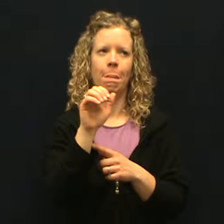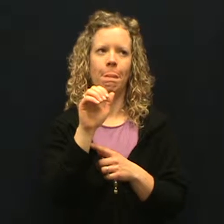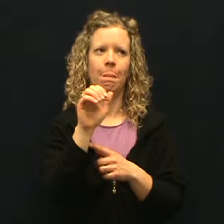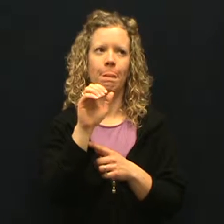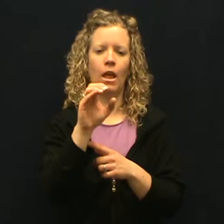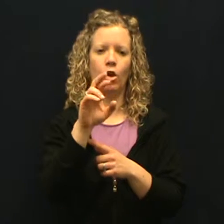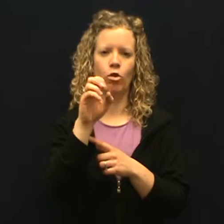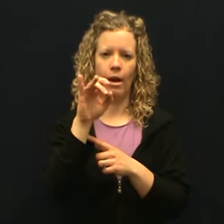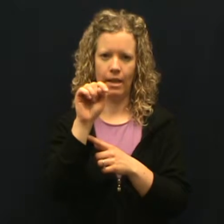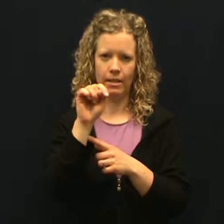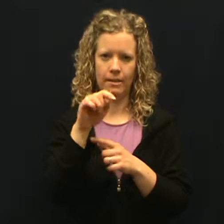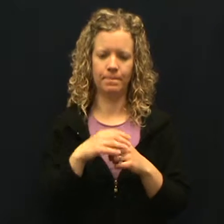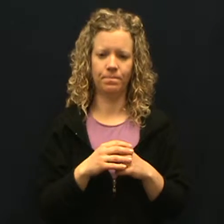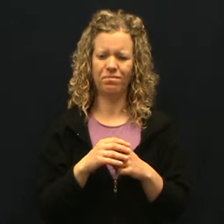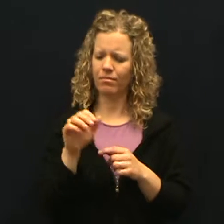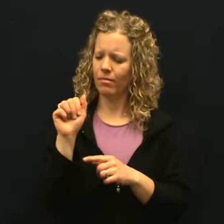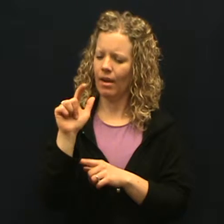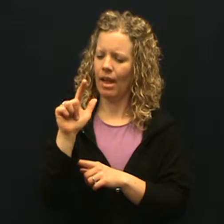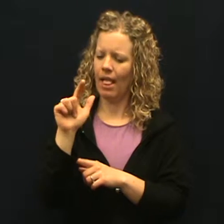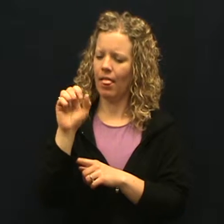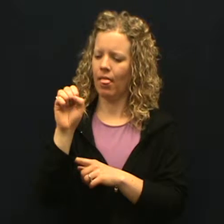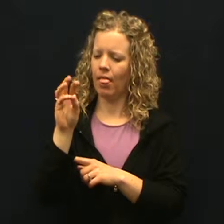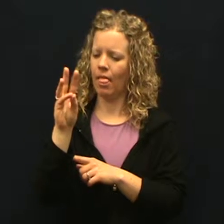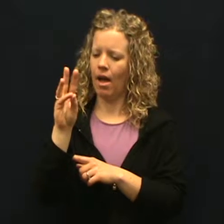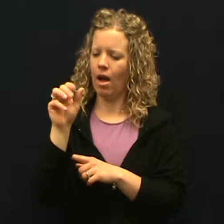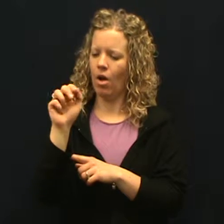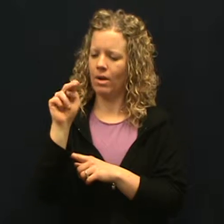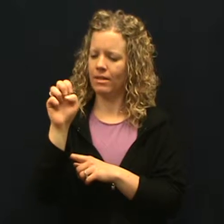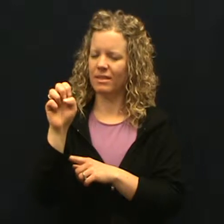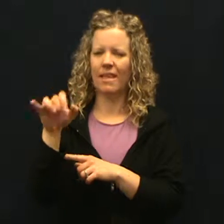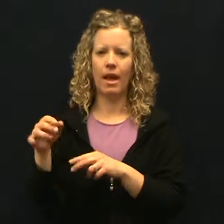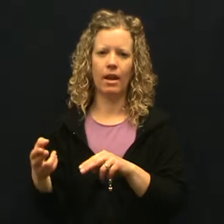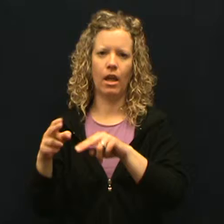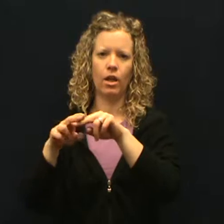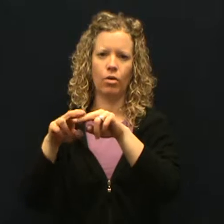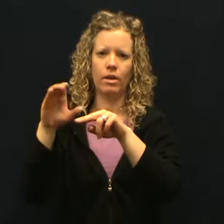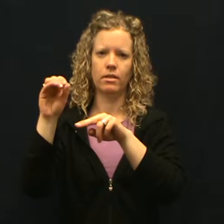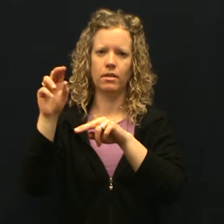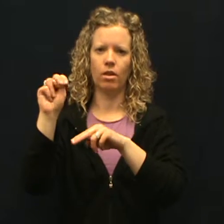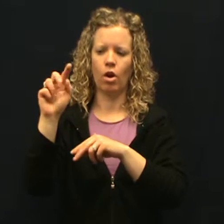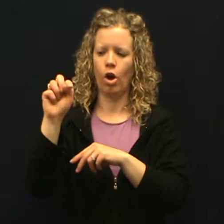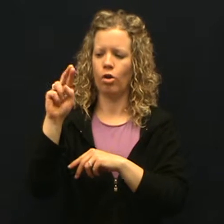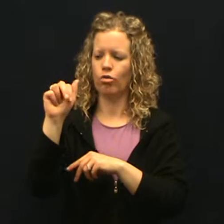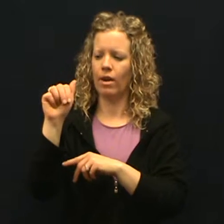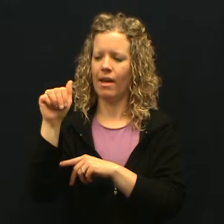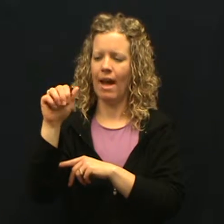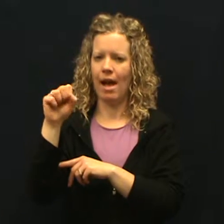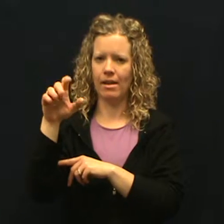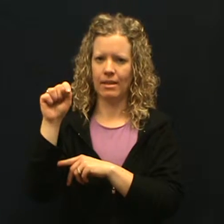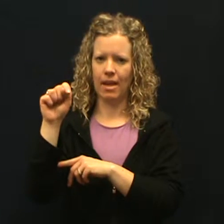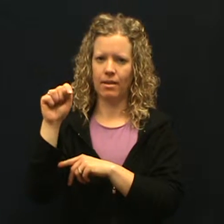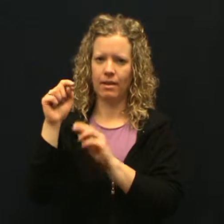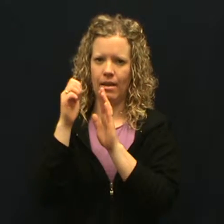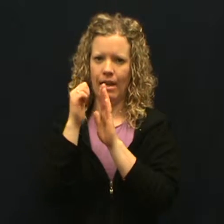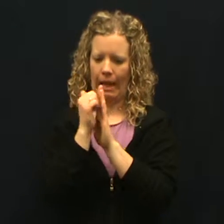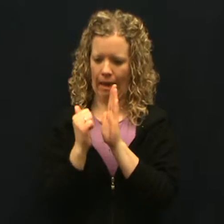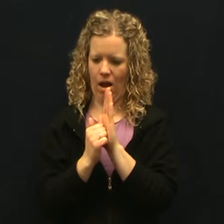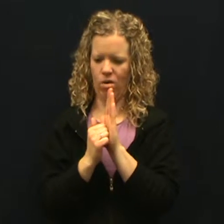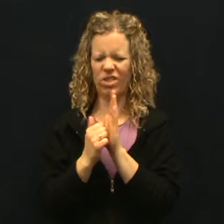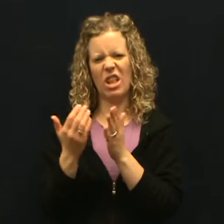an increase to our contra asset account for those bad debts that we believe we've incurred that month based